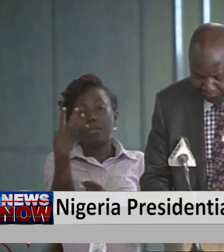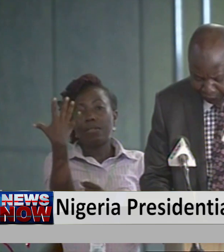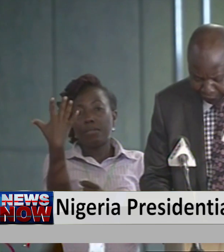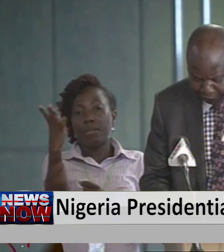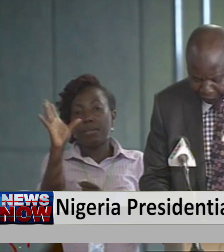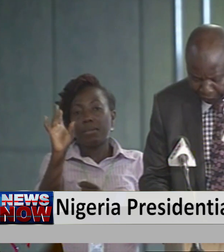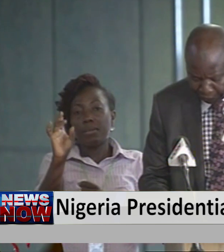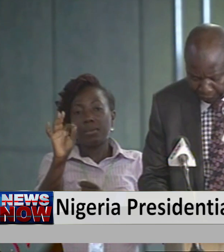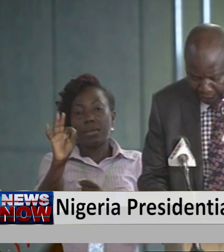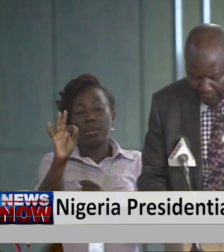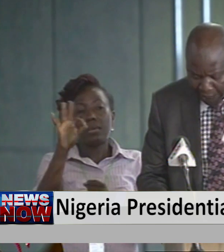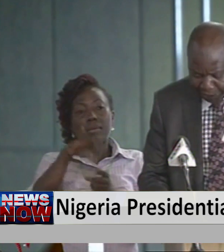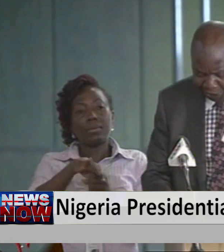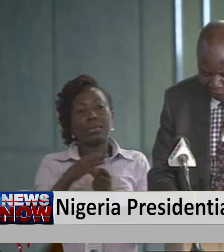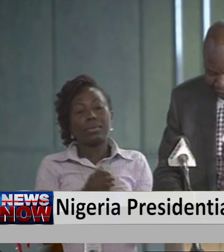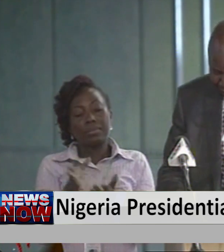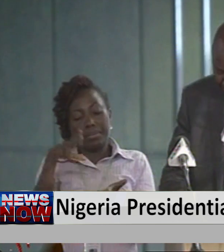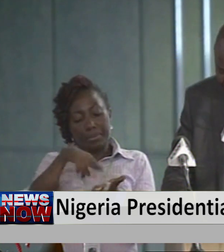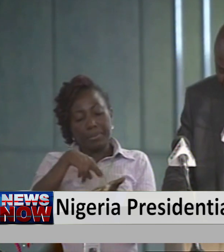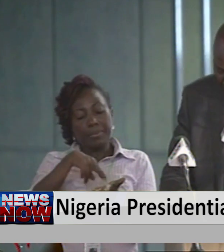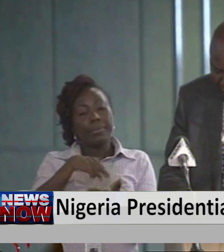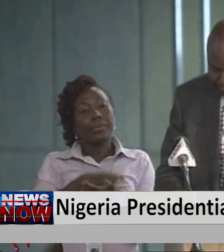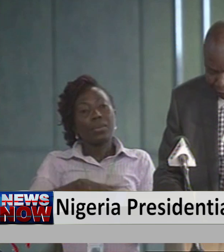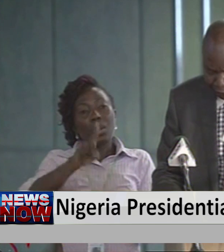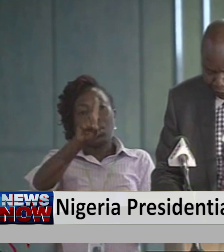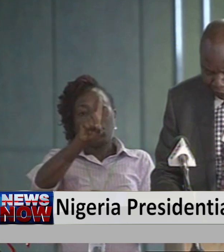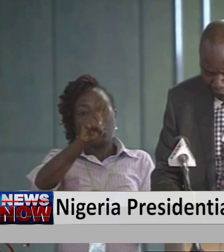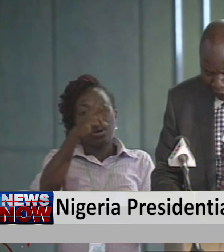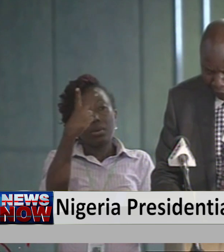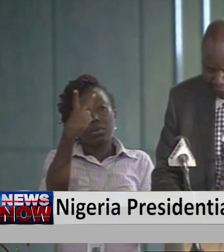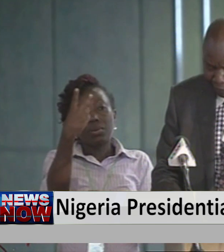12459 votes. I repeat,